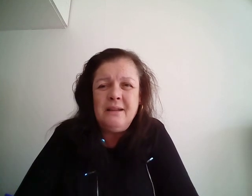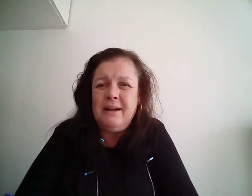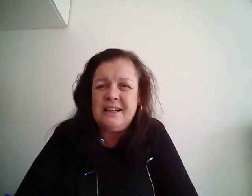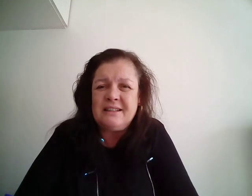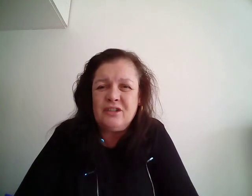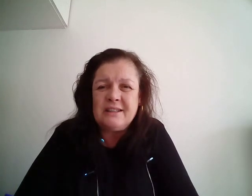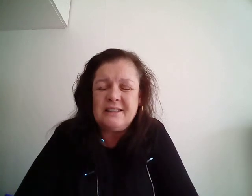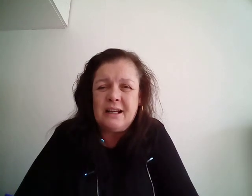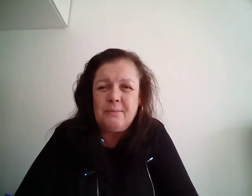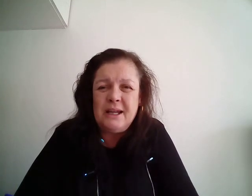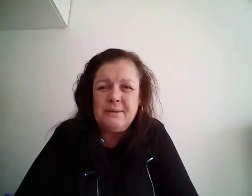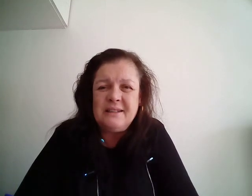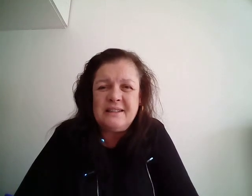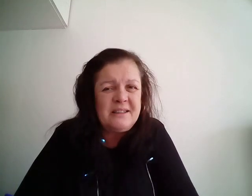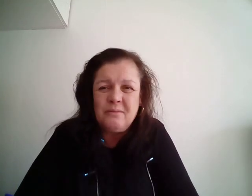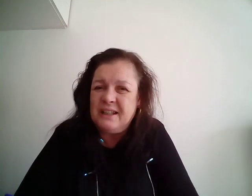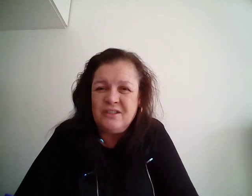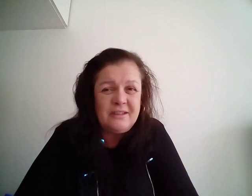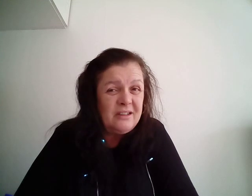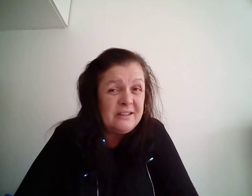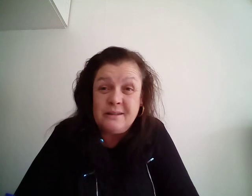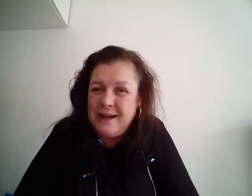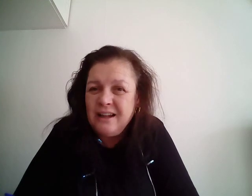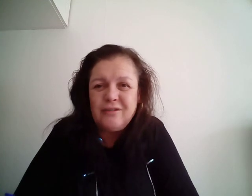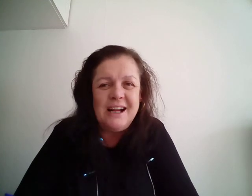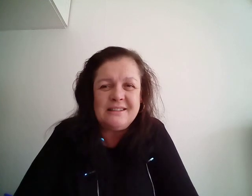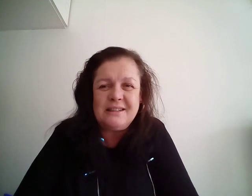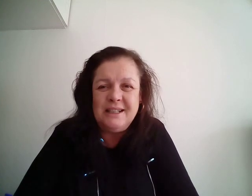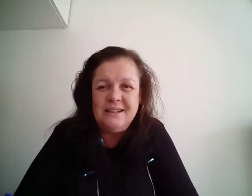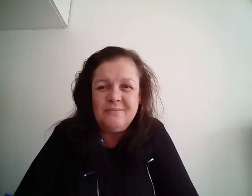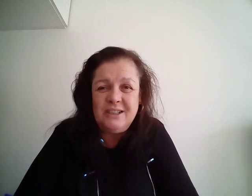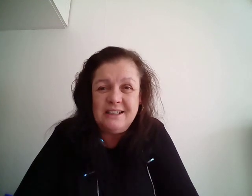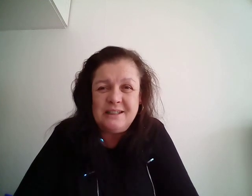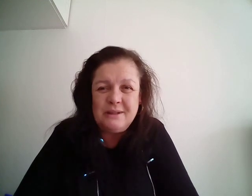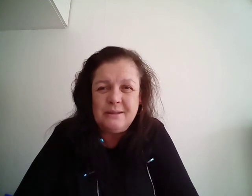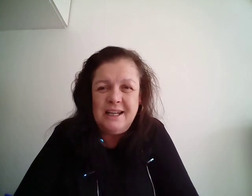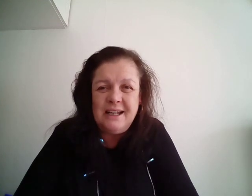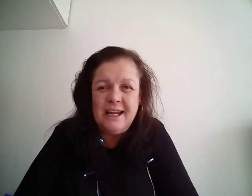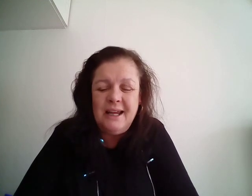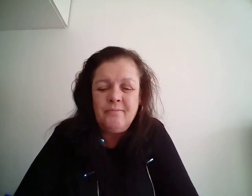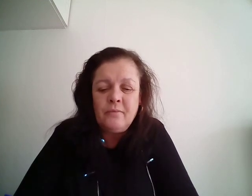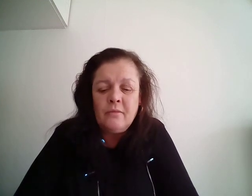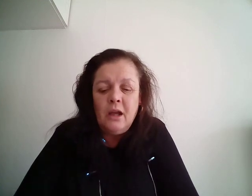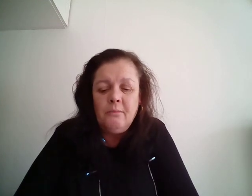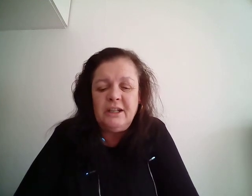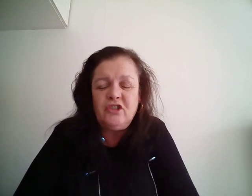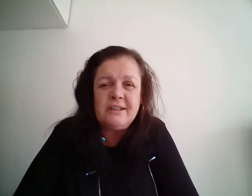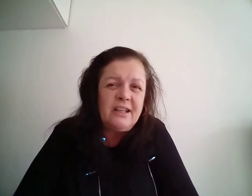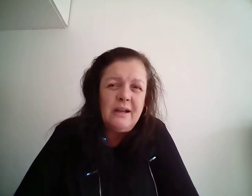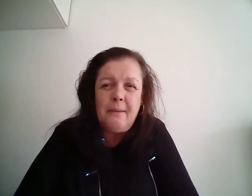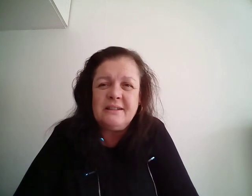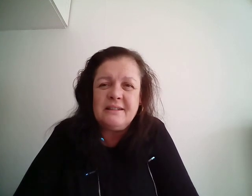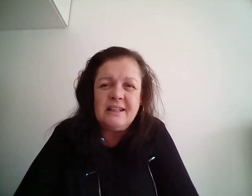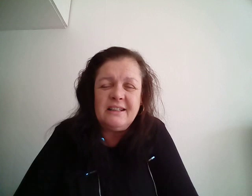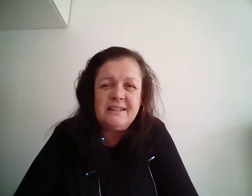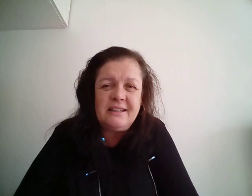my delicious little babies, something does not smell right to me. Do you see what I mean, okay? But it just so happens at this